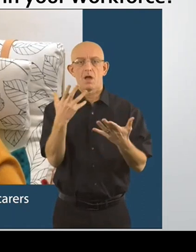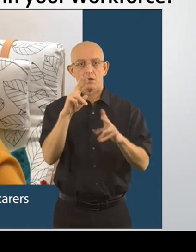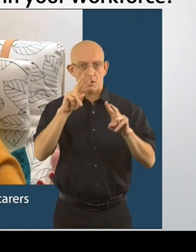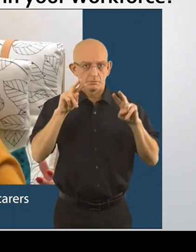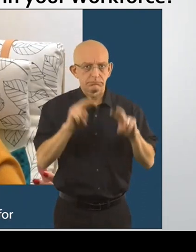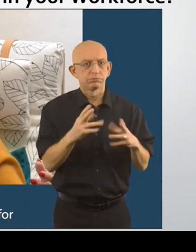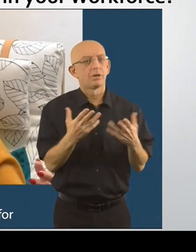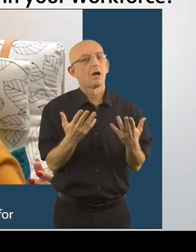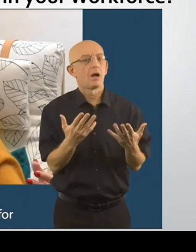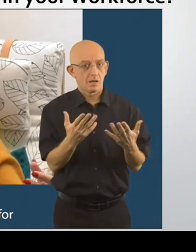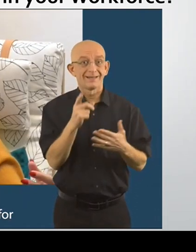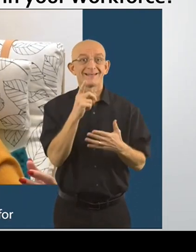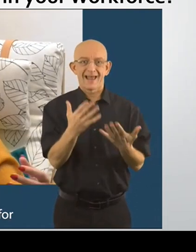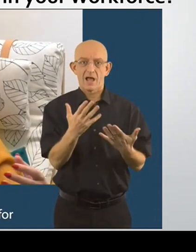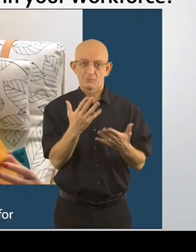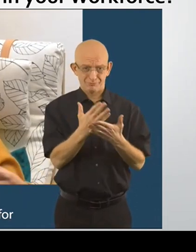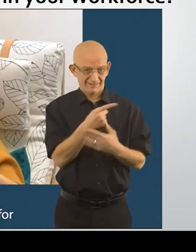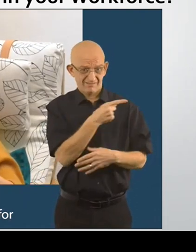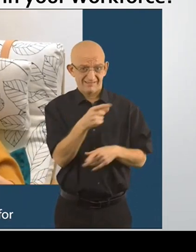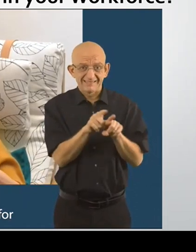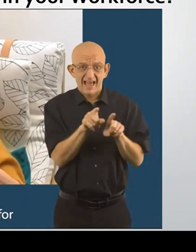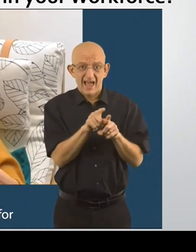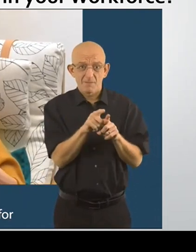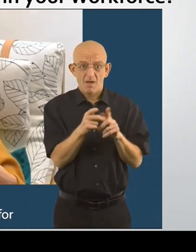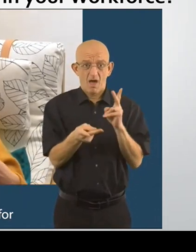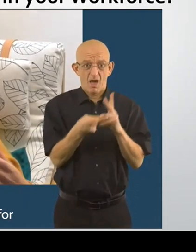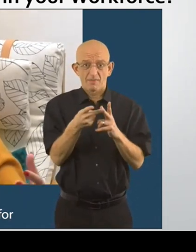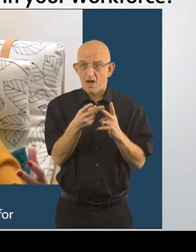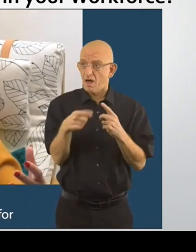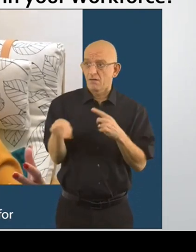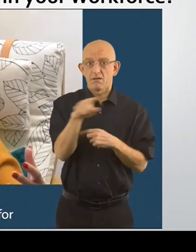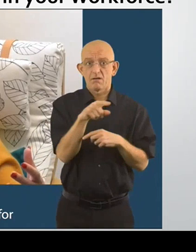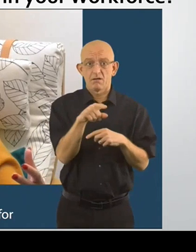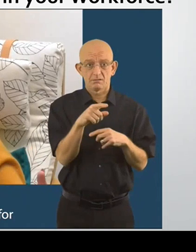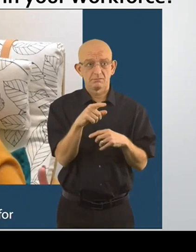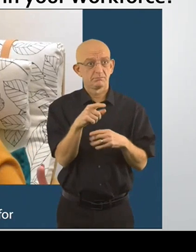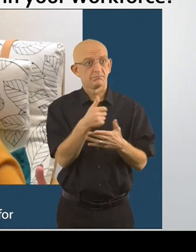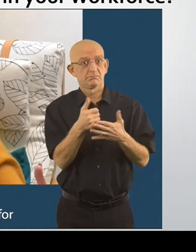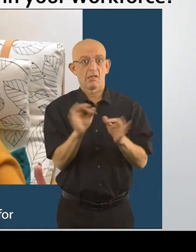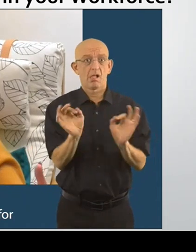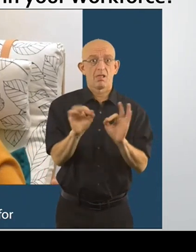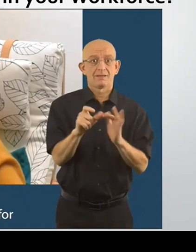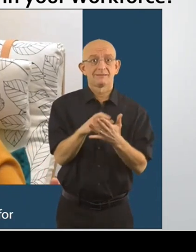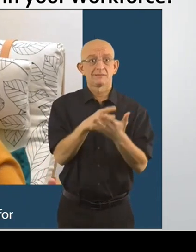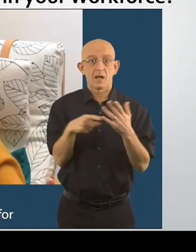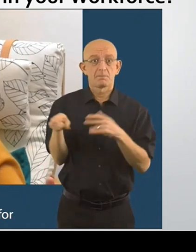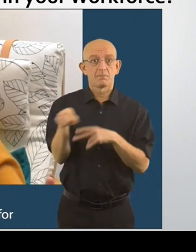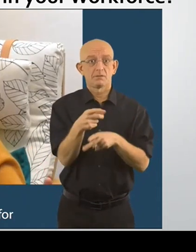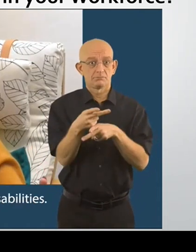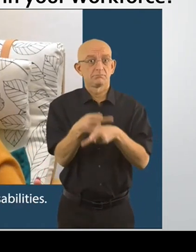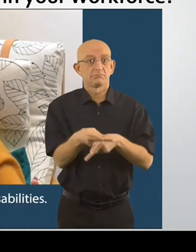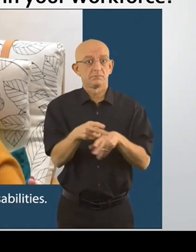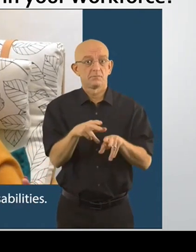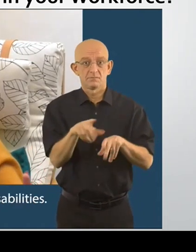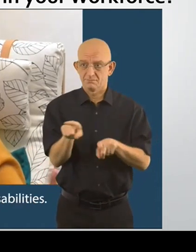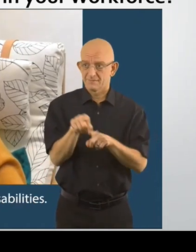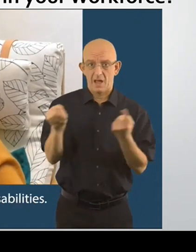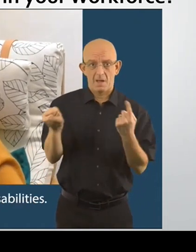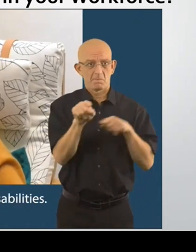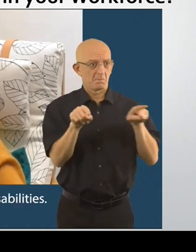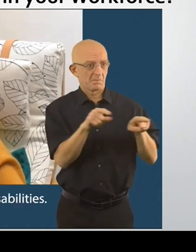have disabilities. They offer no less a service to the children that they're caring for